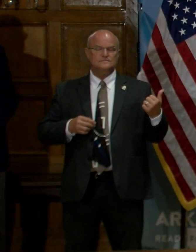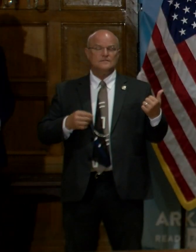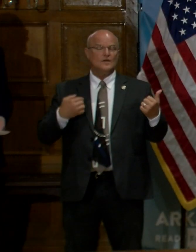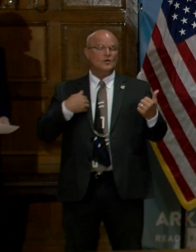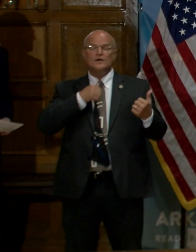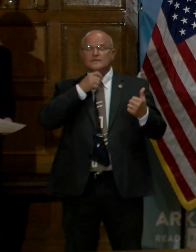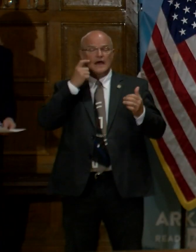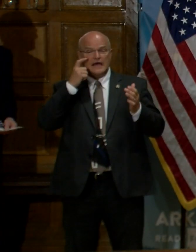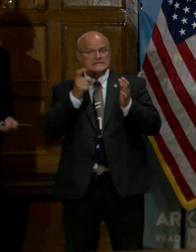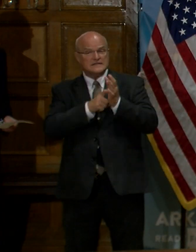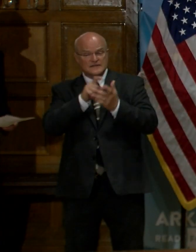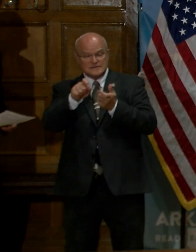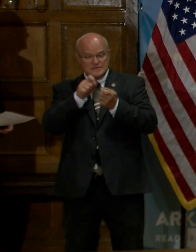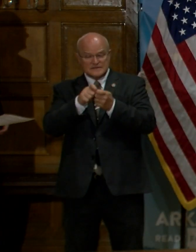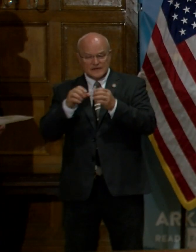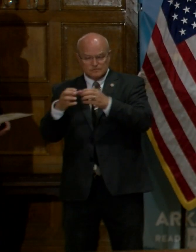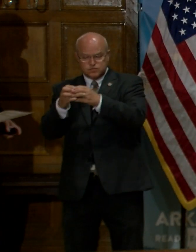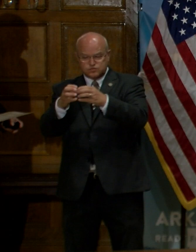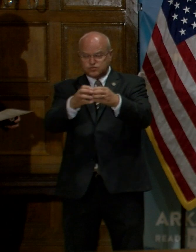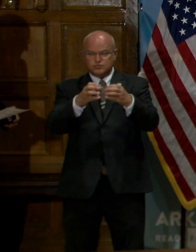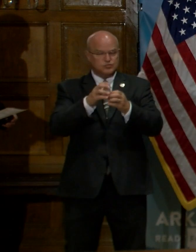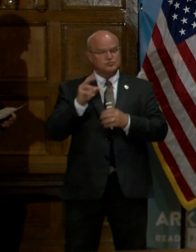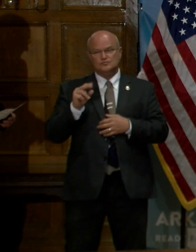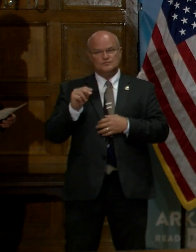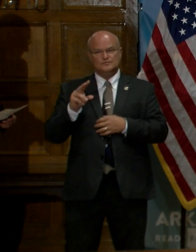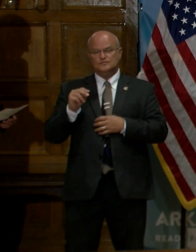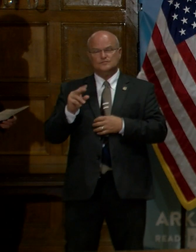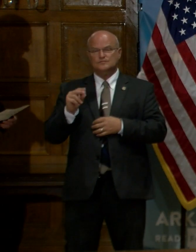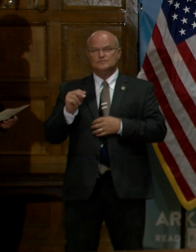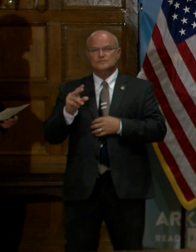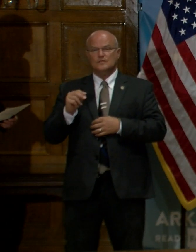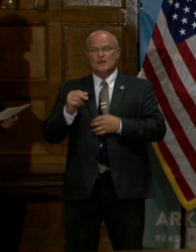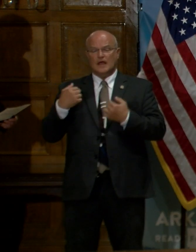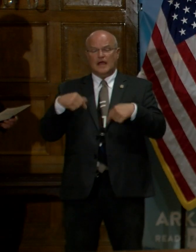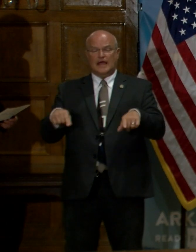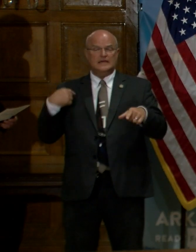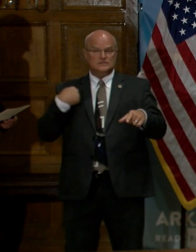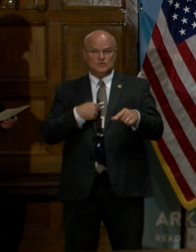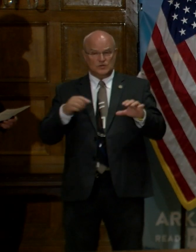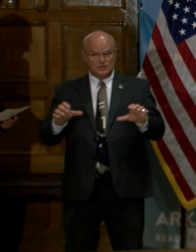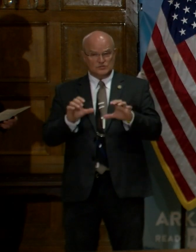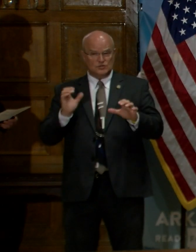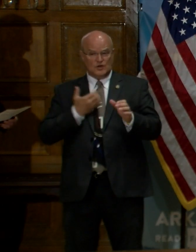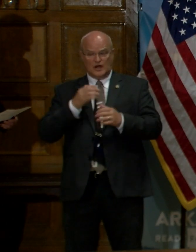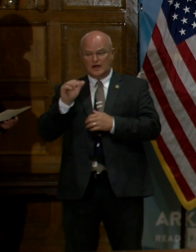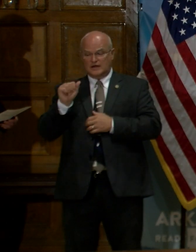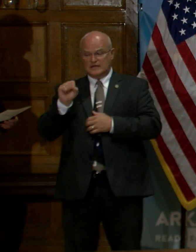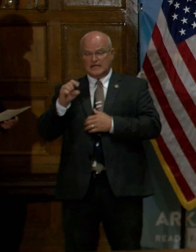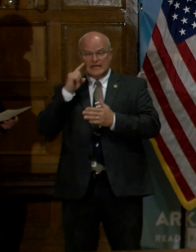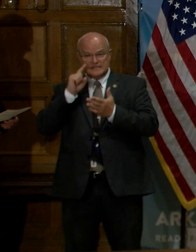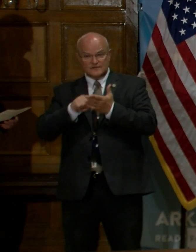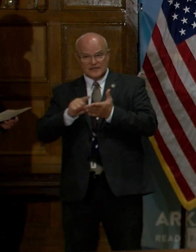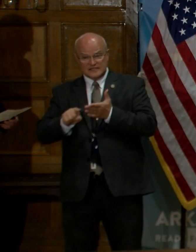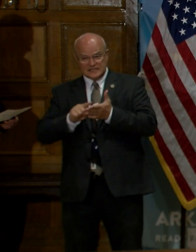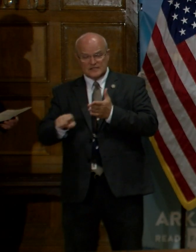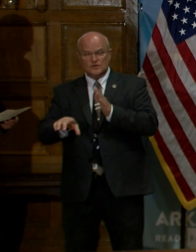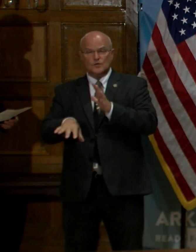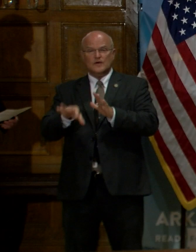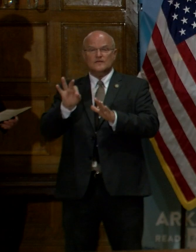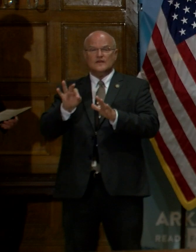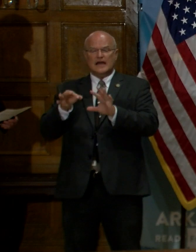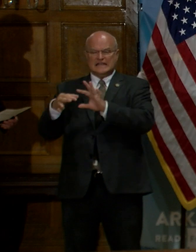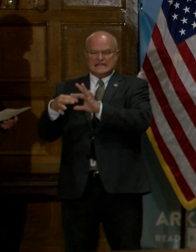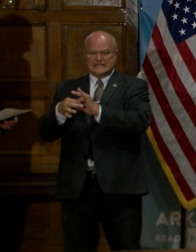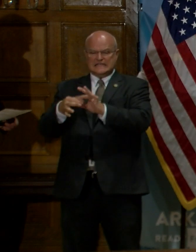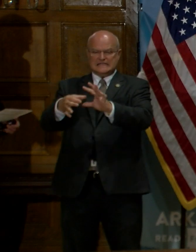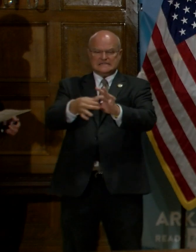We've not identified any specific clusters. As we do our case investigations, we find